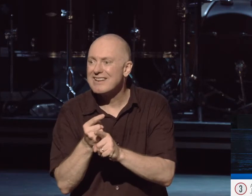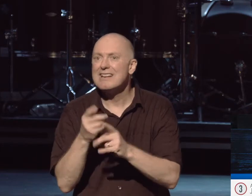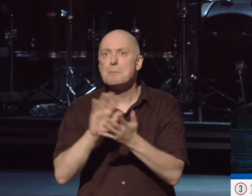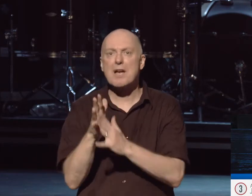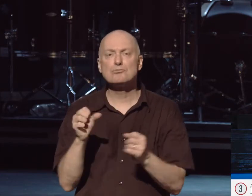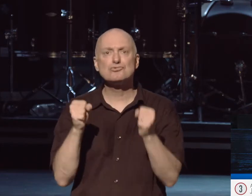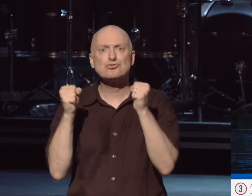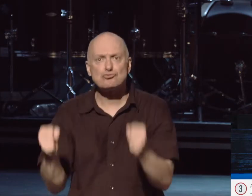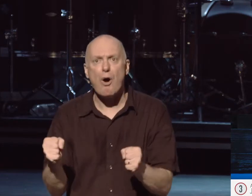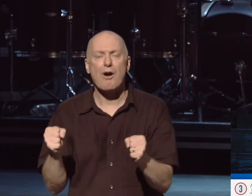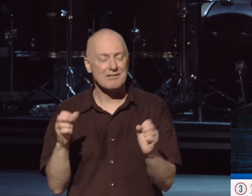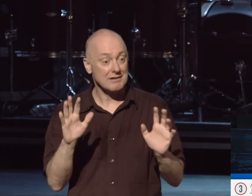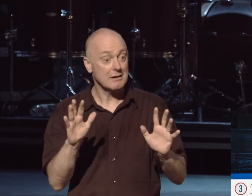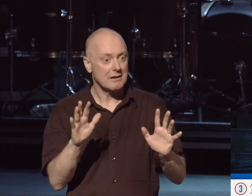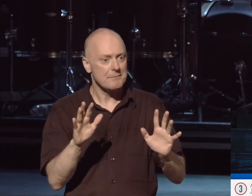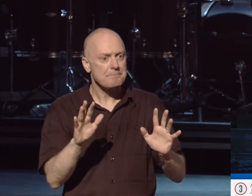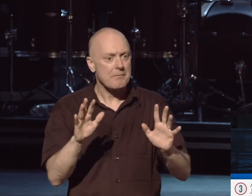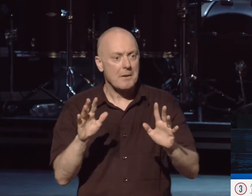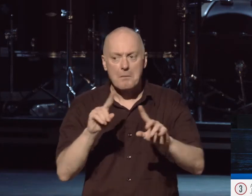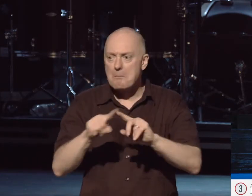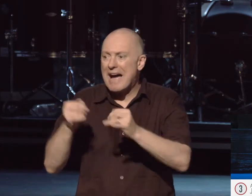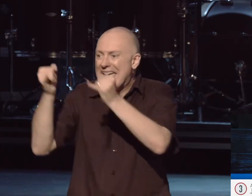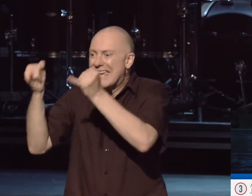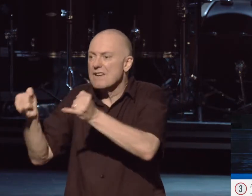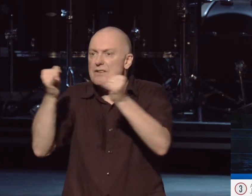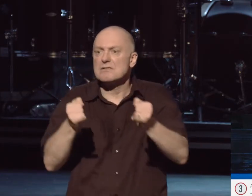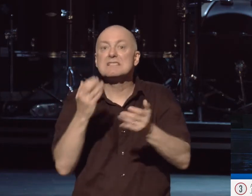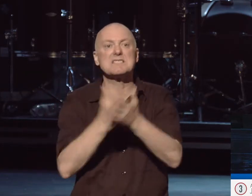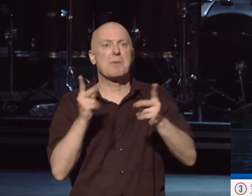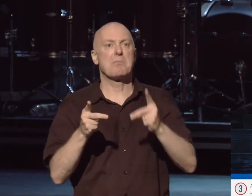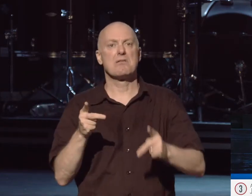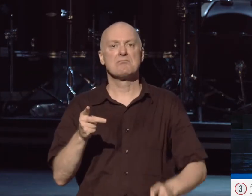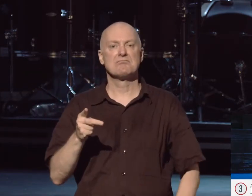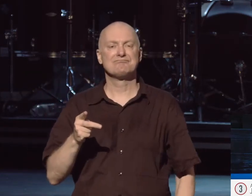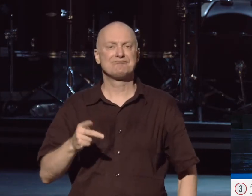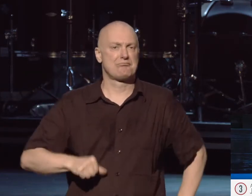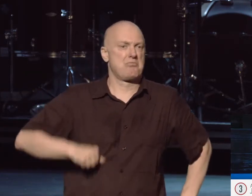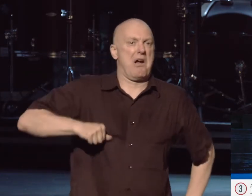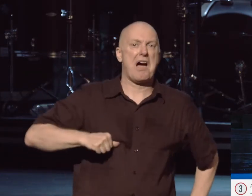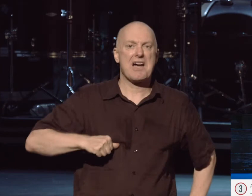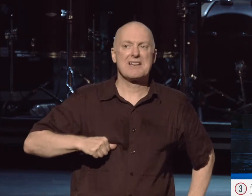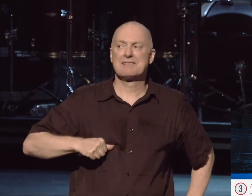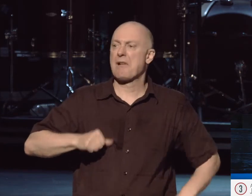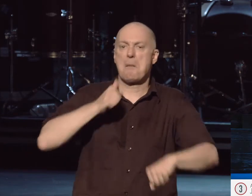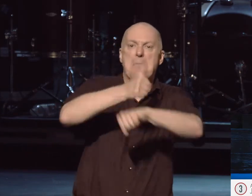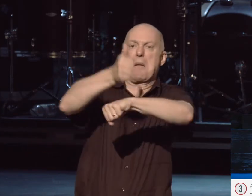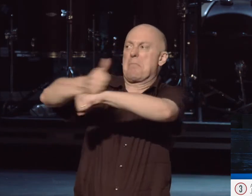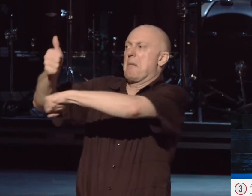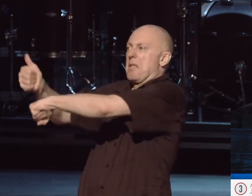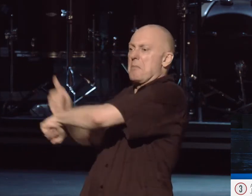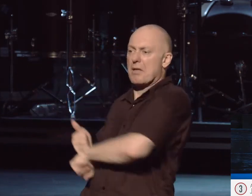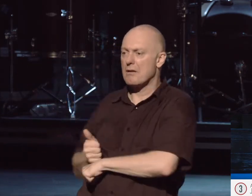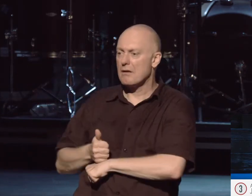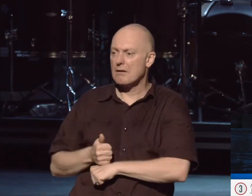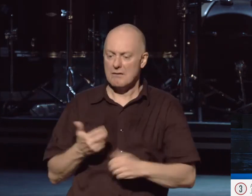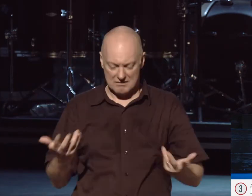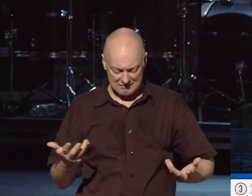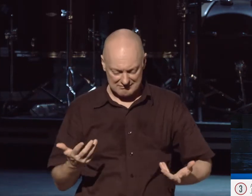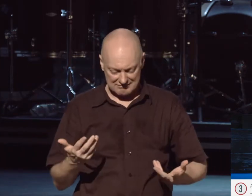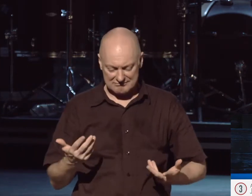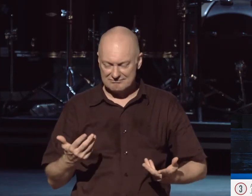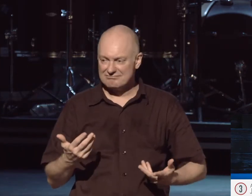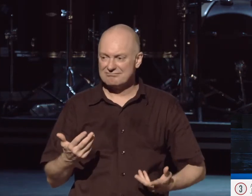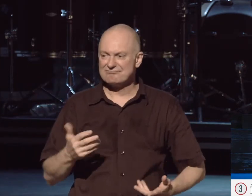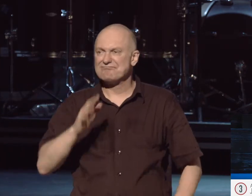applied. But the individual who's filled with pride and denial and continuous blame on others, they're carrying around very bad theology.